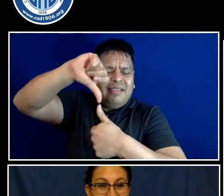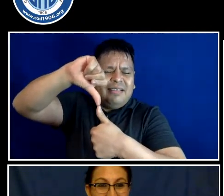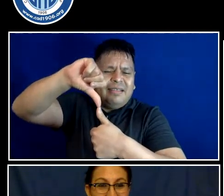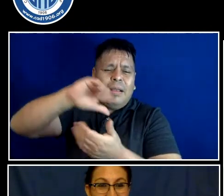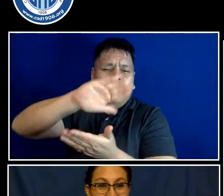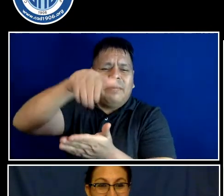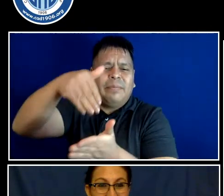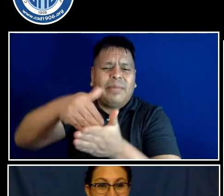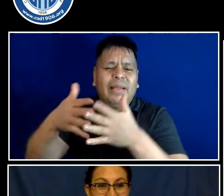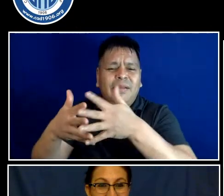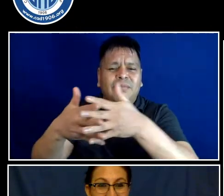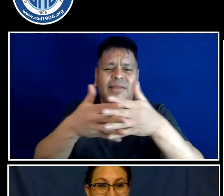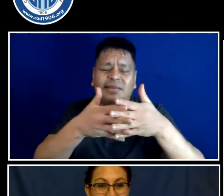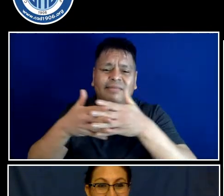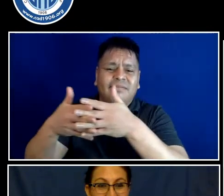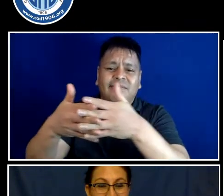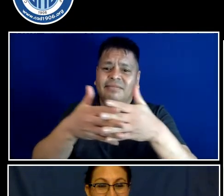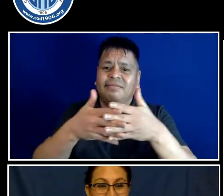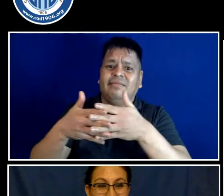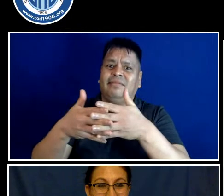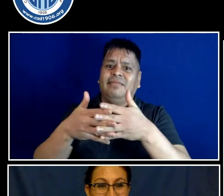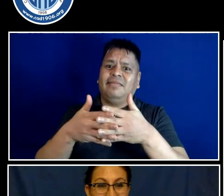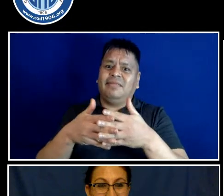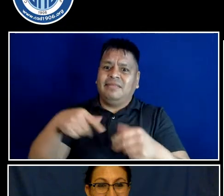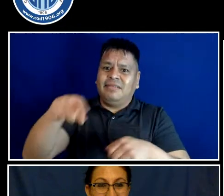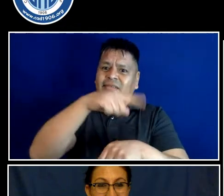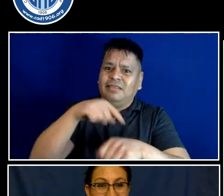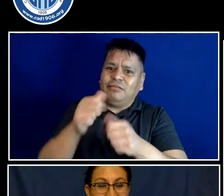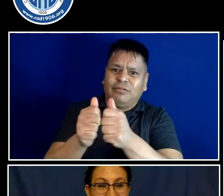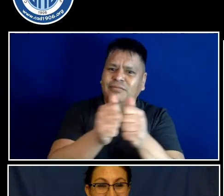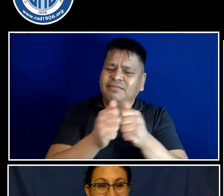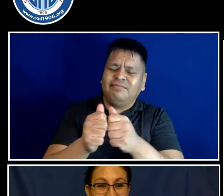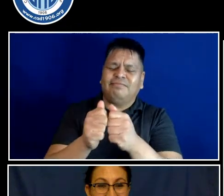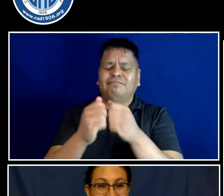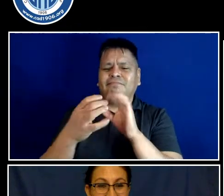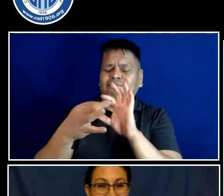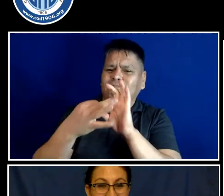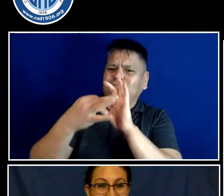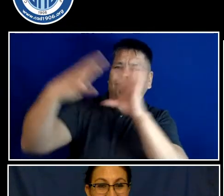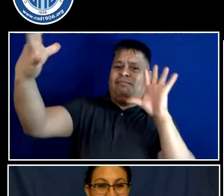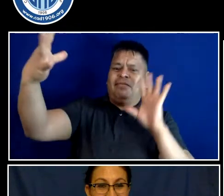and Nicaragua, which are all a part of Central America,